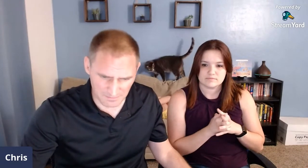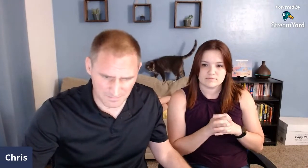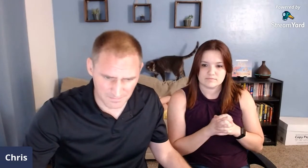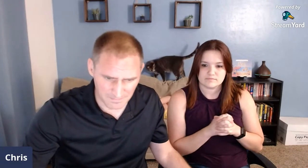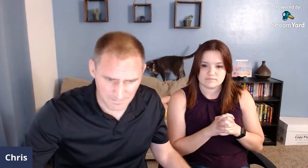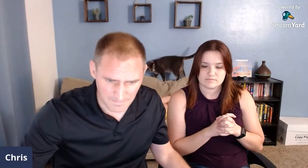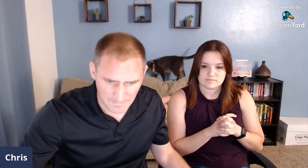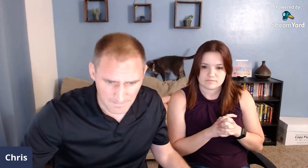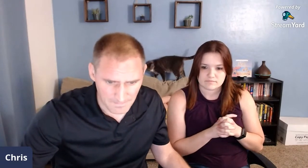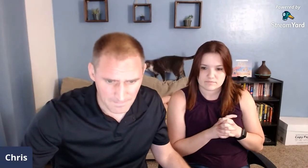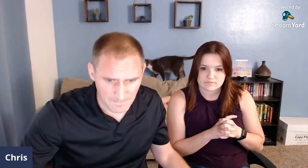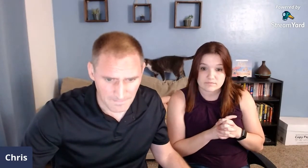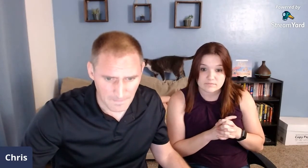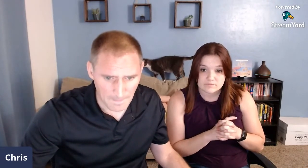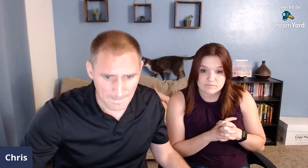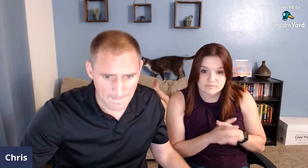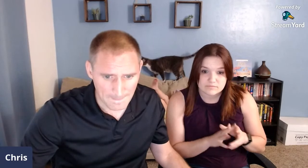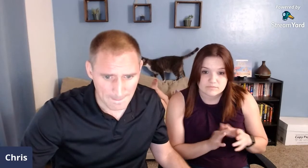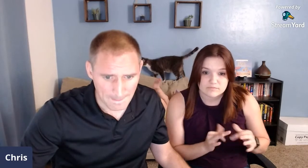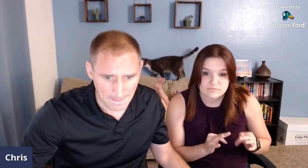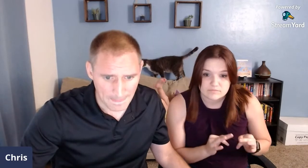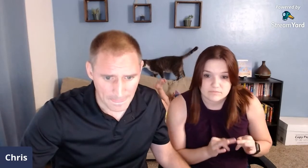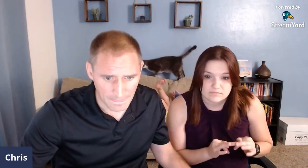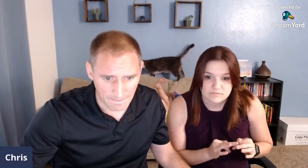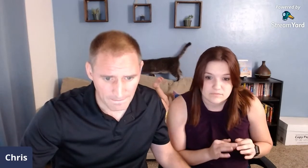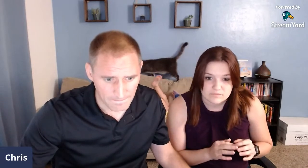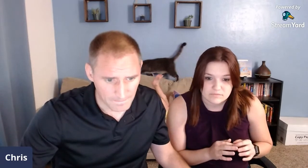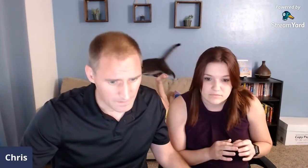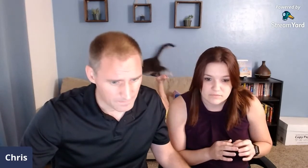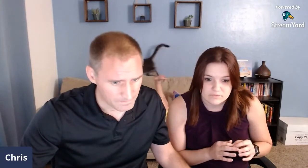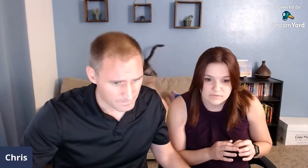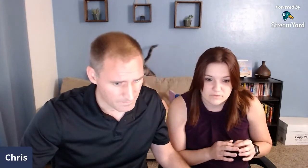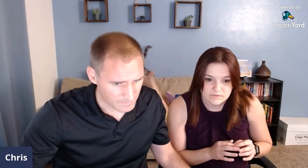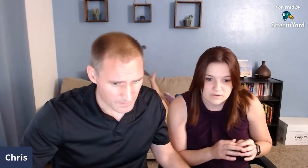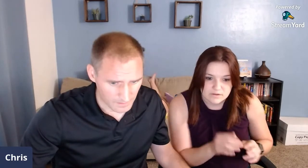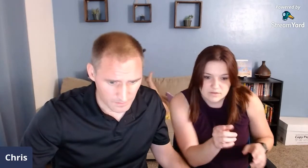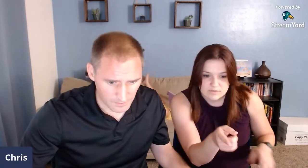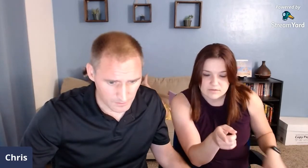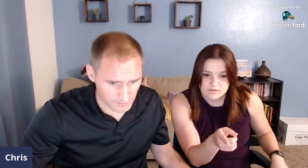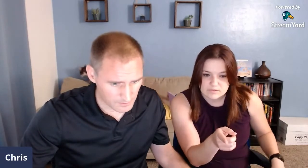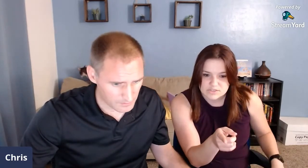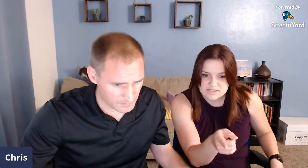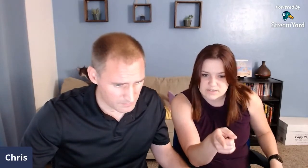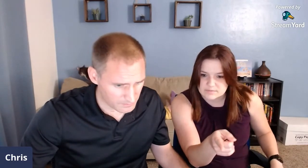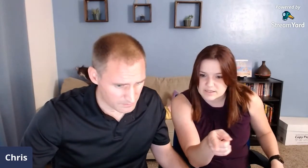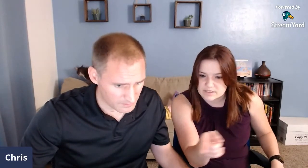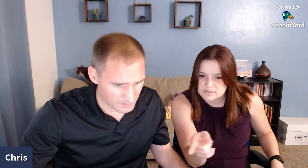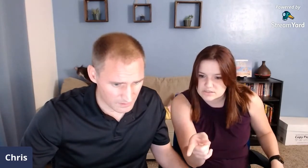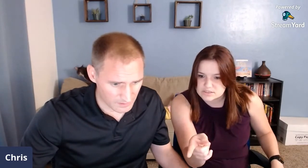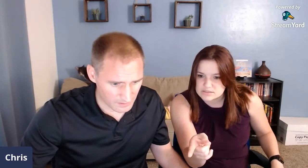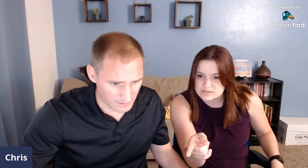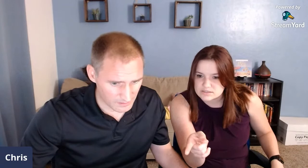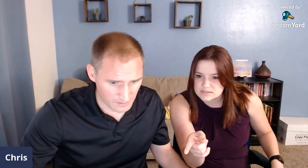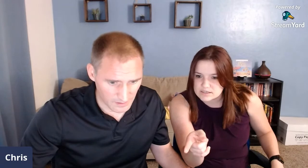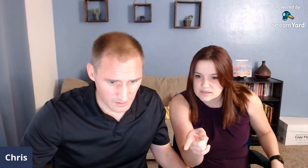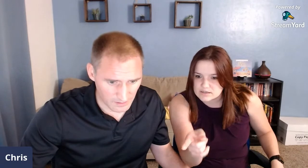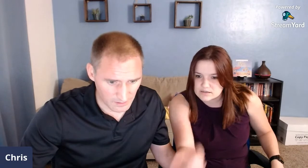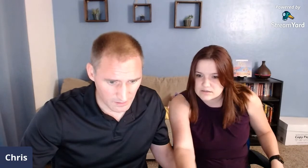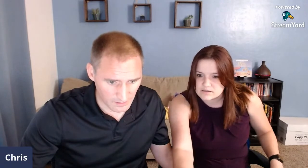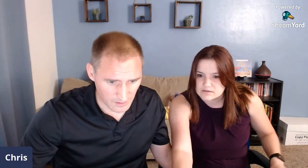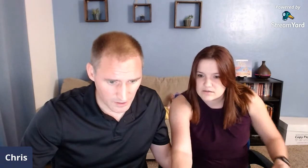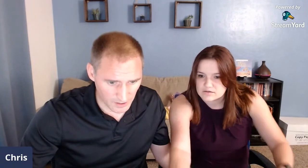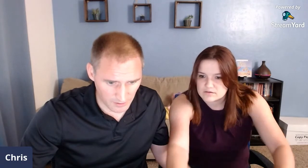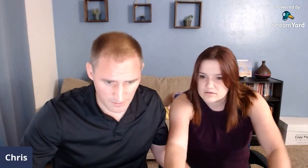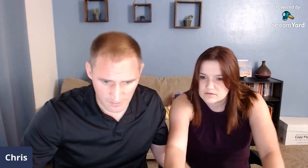Sorry, Sorry to interrupt you guys. I didn't get a breakout room notice. Who? She's intermediate. She didn't get